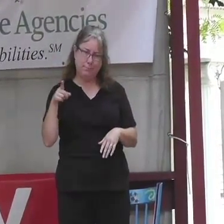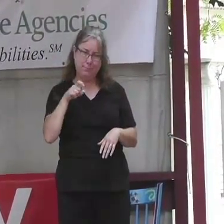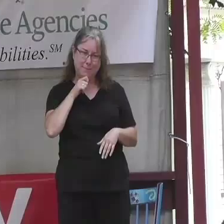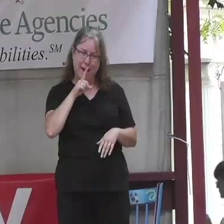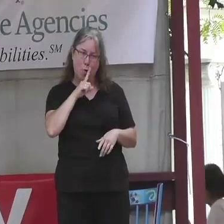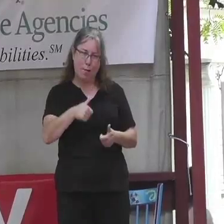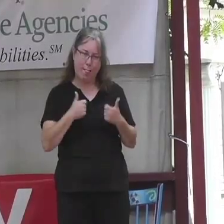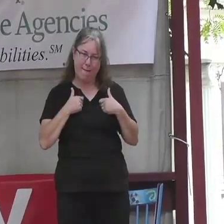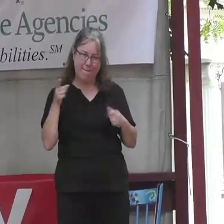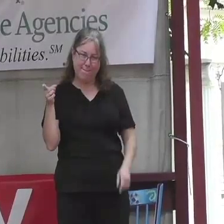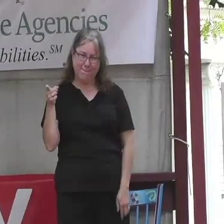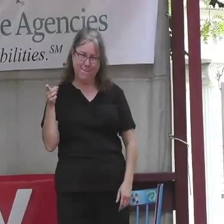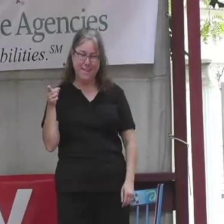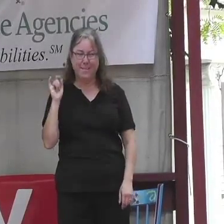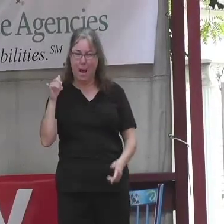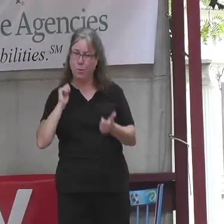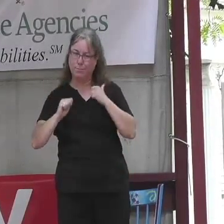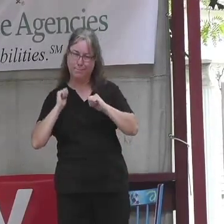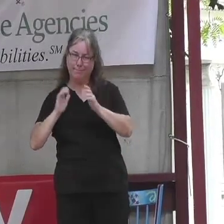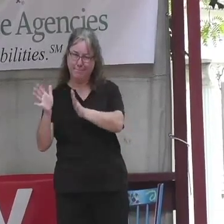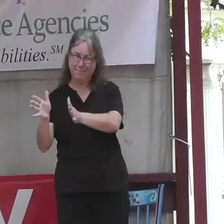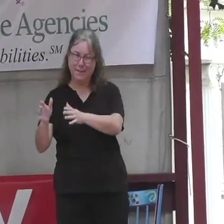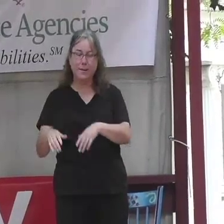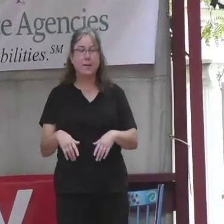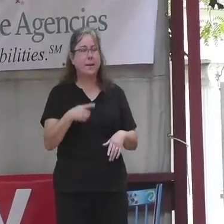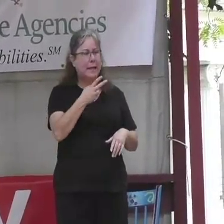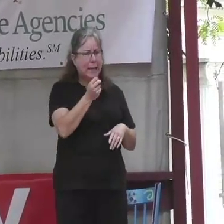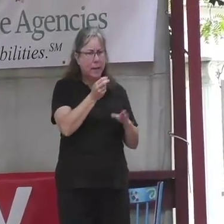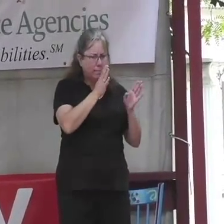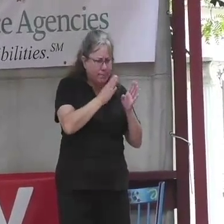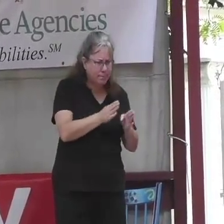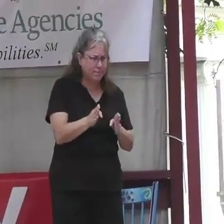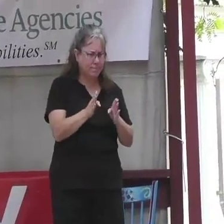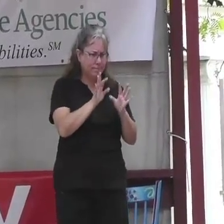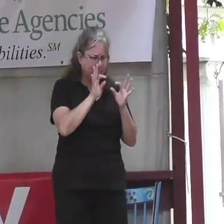was everything was precise and planned